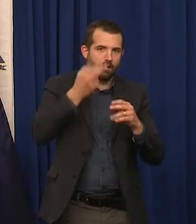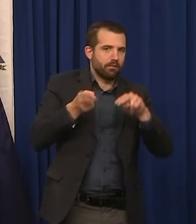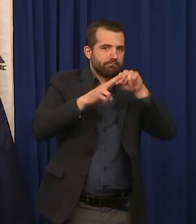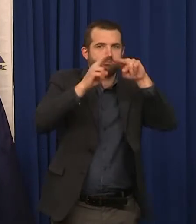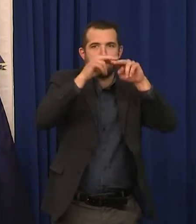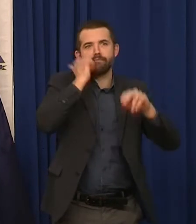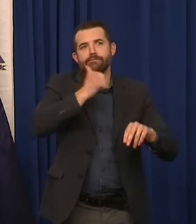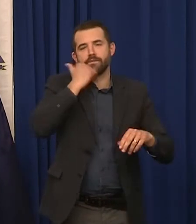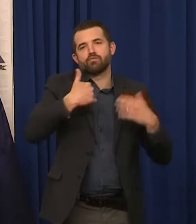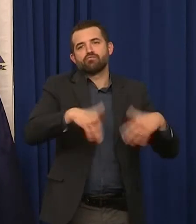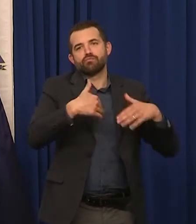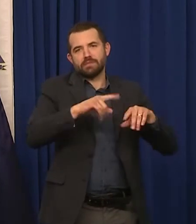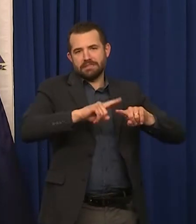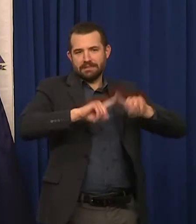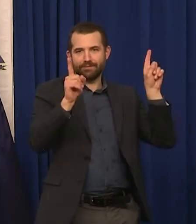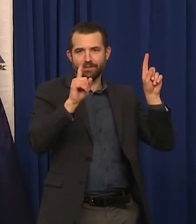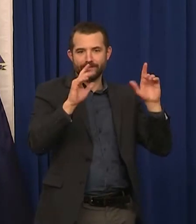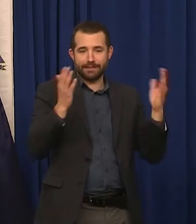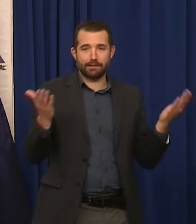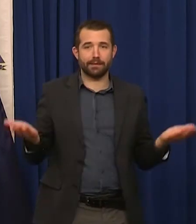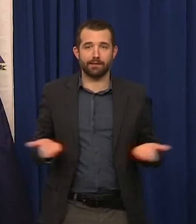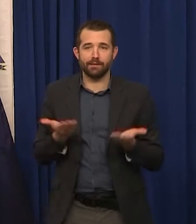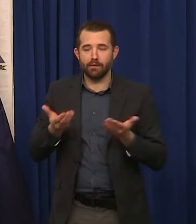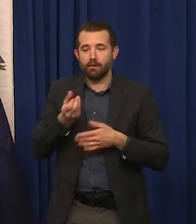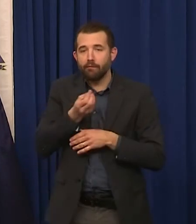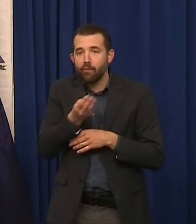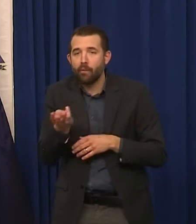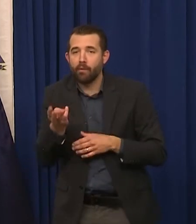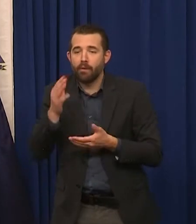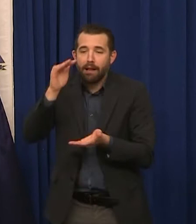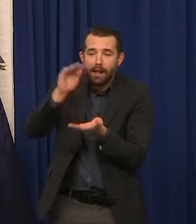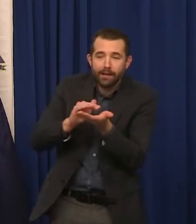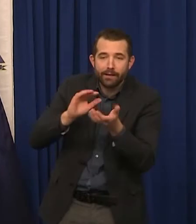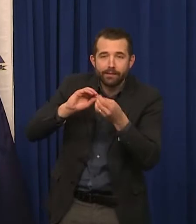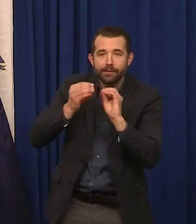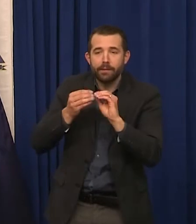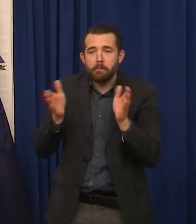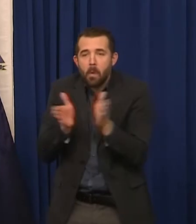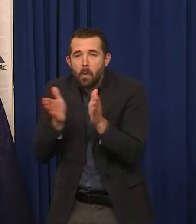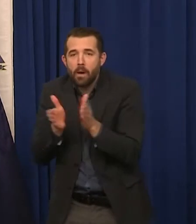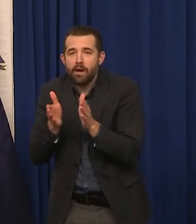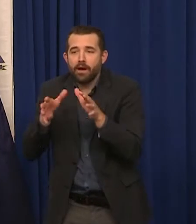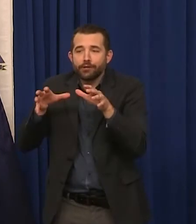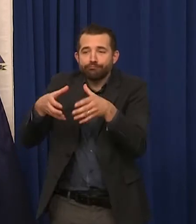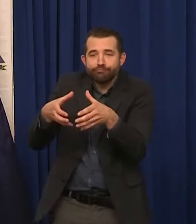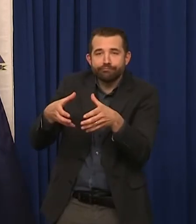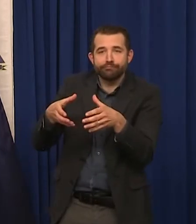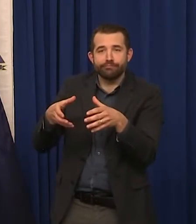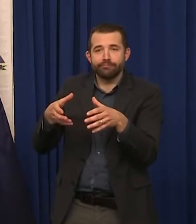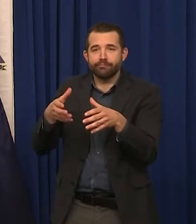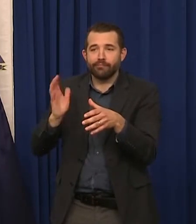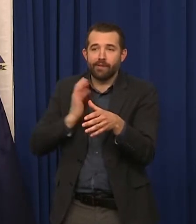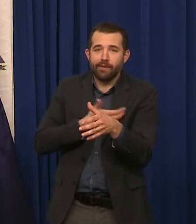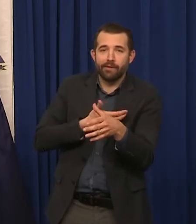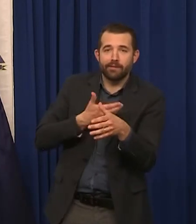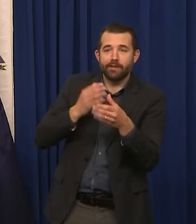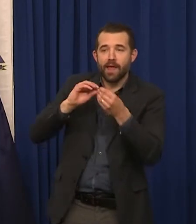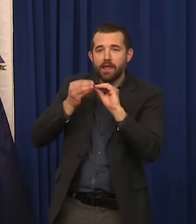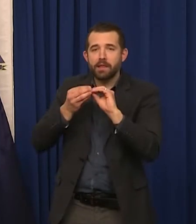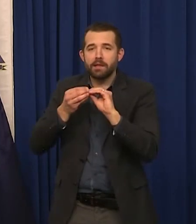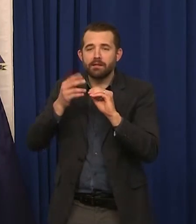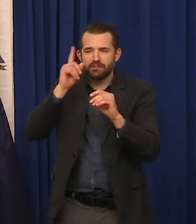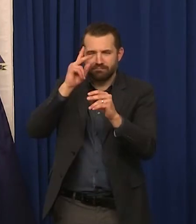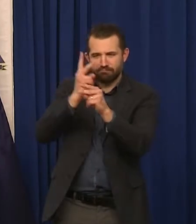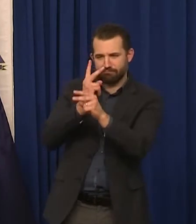much. But here in Maine, with a smaller number of overall cases, our trends are exquisitely sensitive to